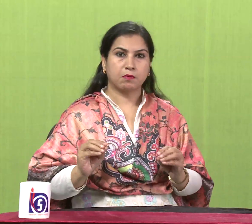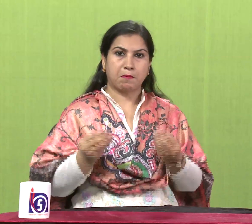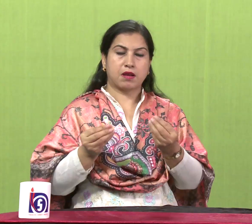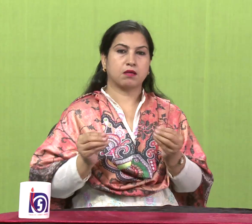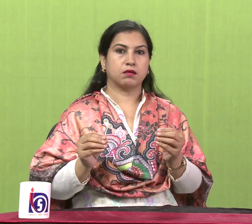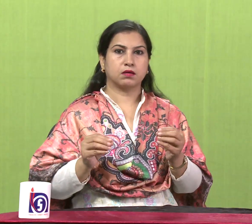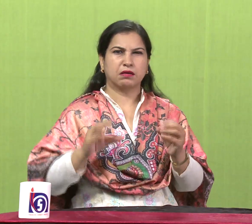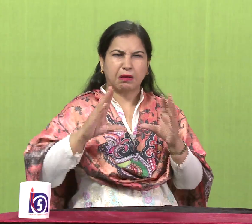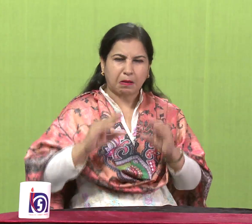people.